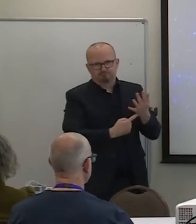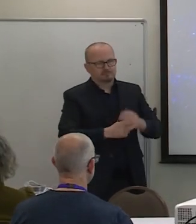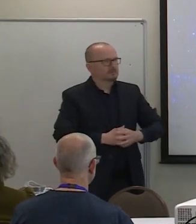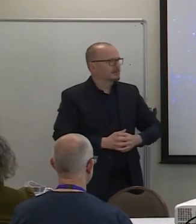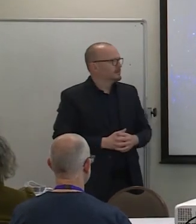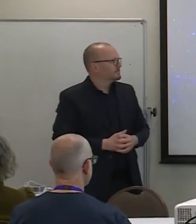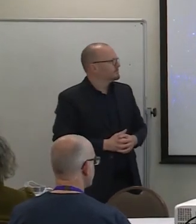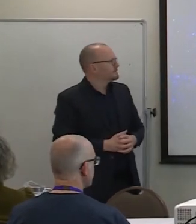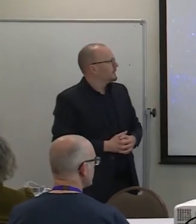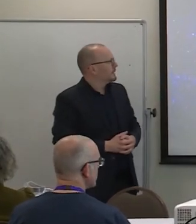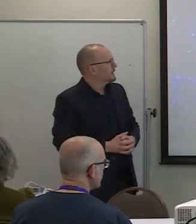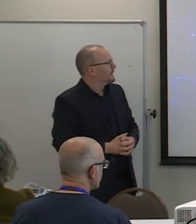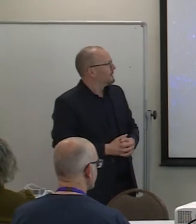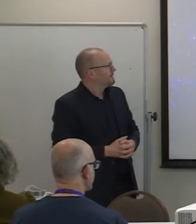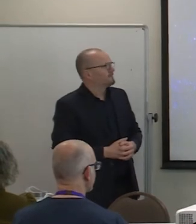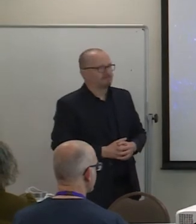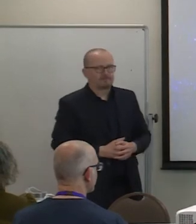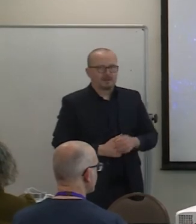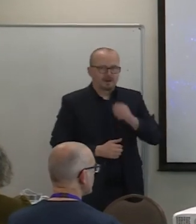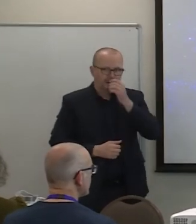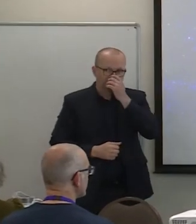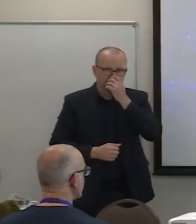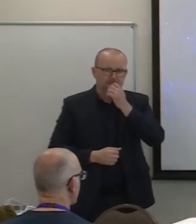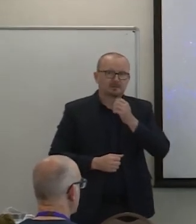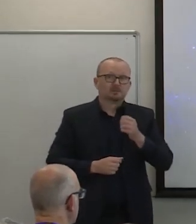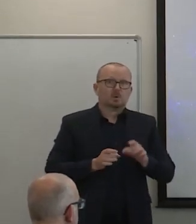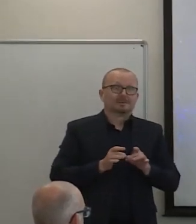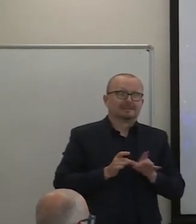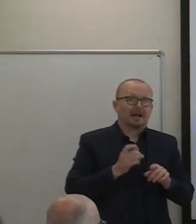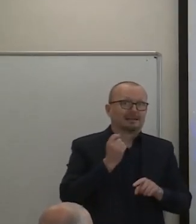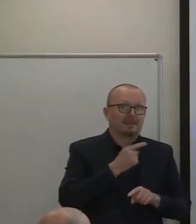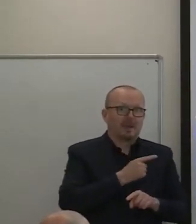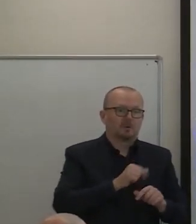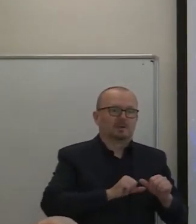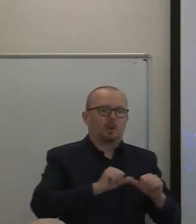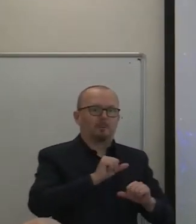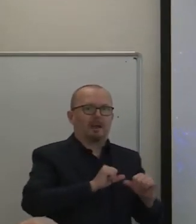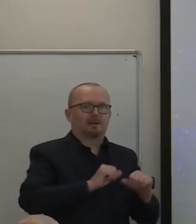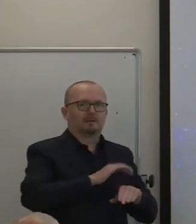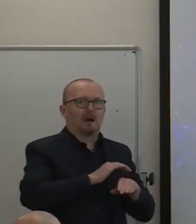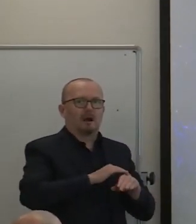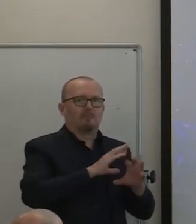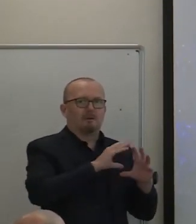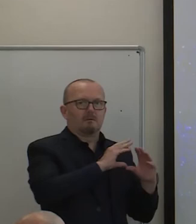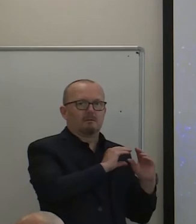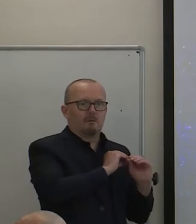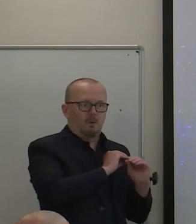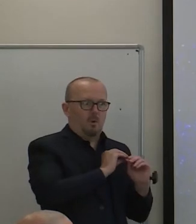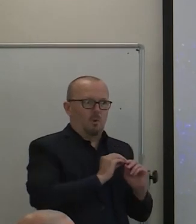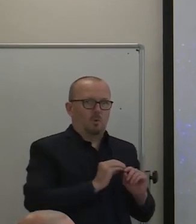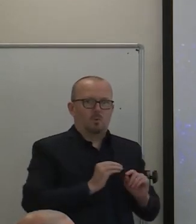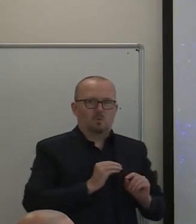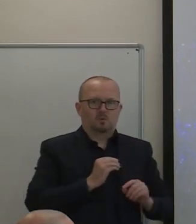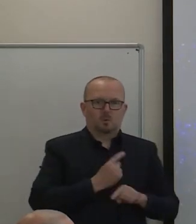And in order to understand that journey, we need to go back in time a little bit. To learn a little bit about where I come from, to